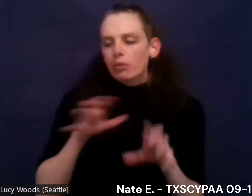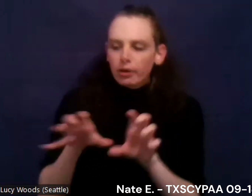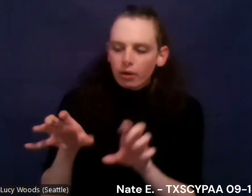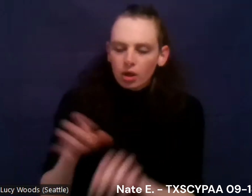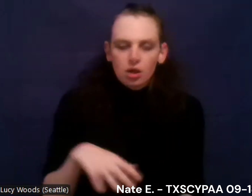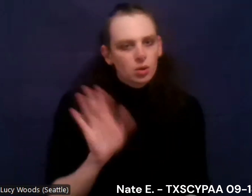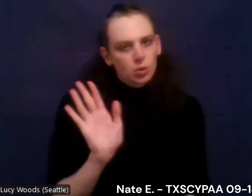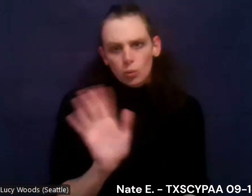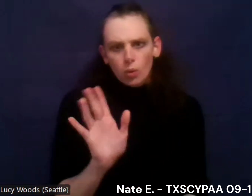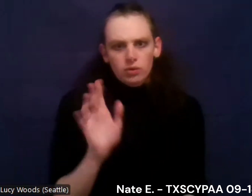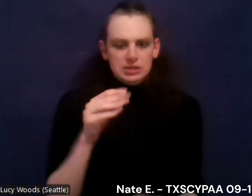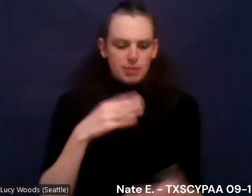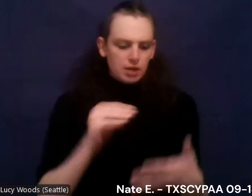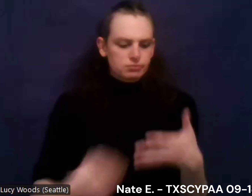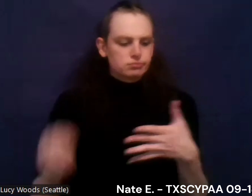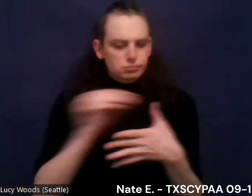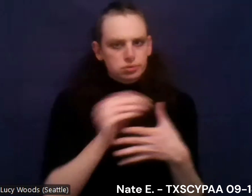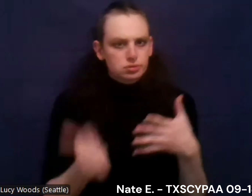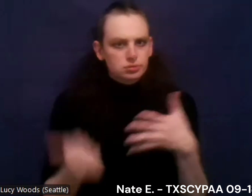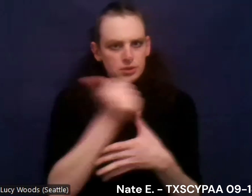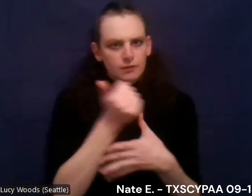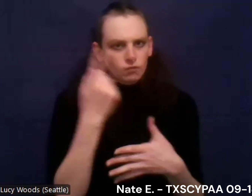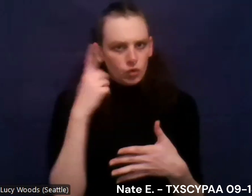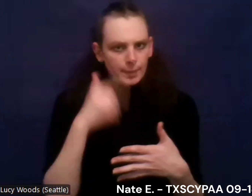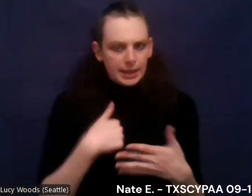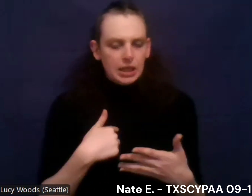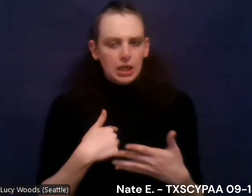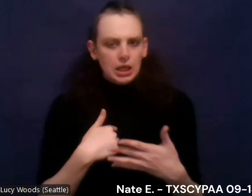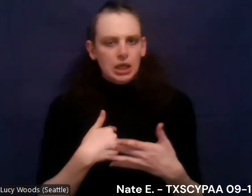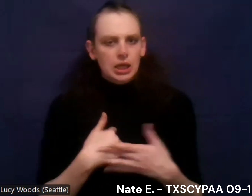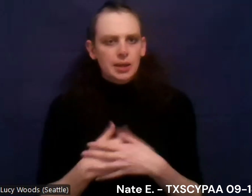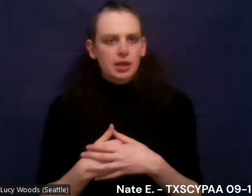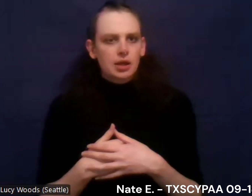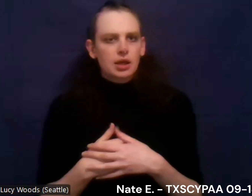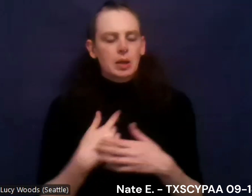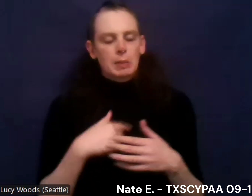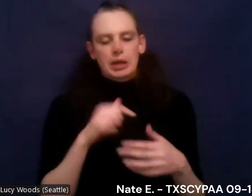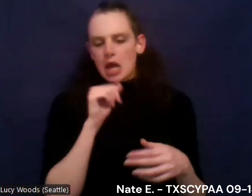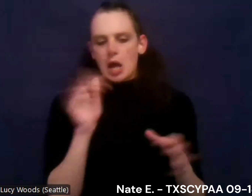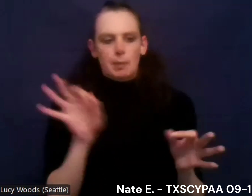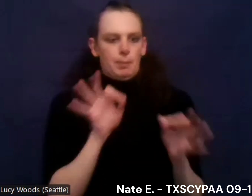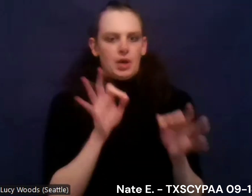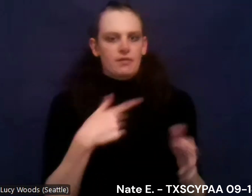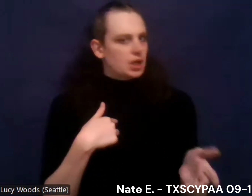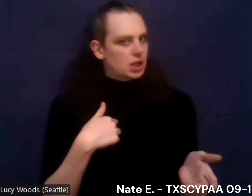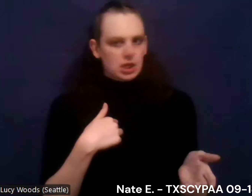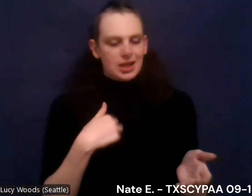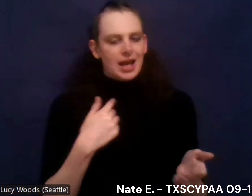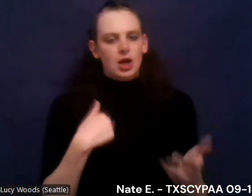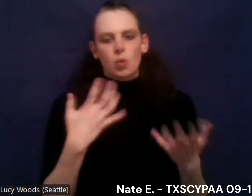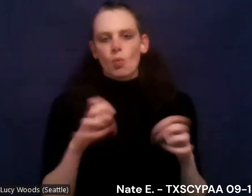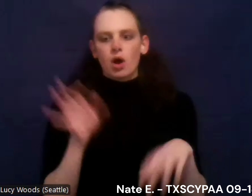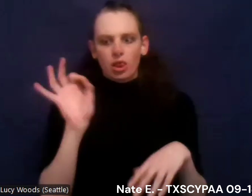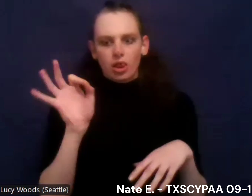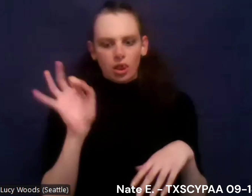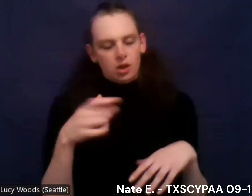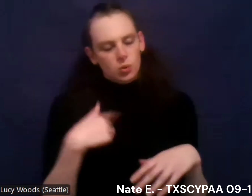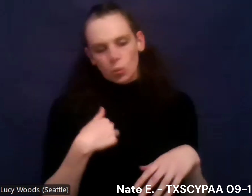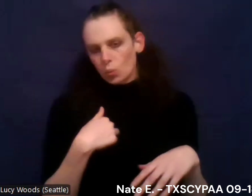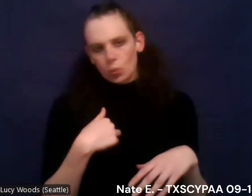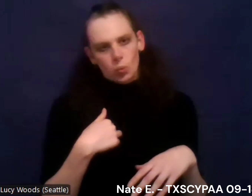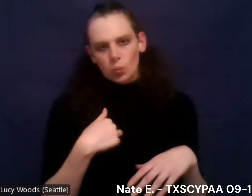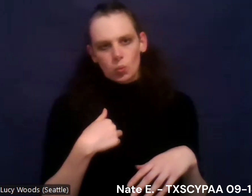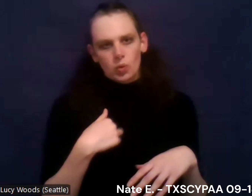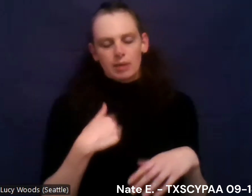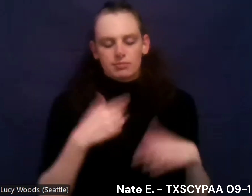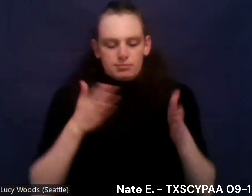the number one priority, and I'm not perfect in any way. I hope it doesn't sound like I'm moralizing because it's like, dude, I'm a freaking